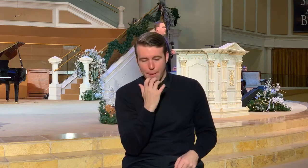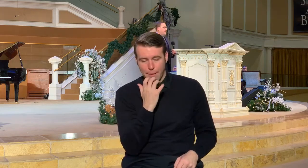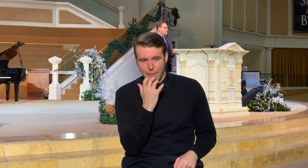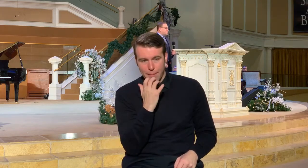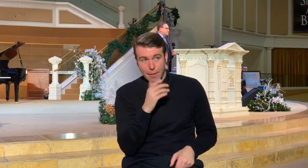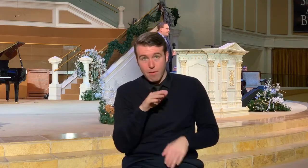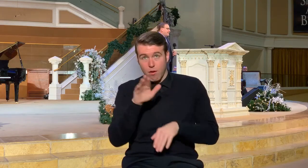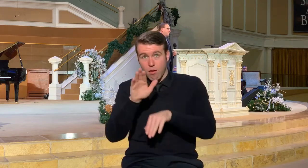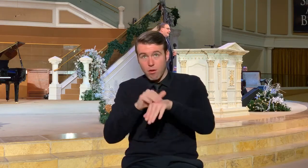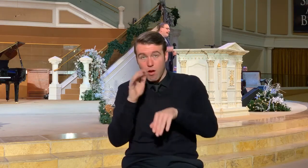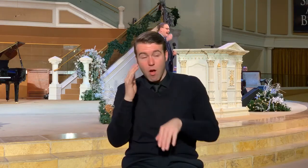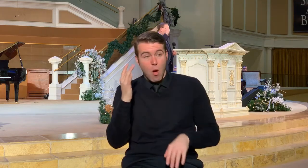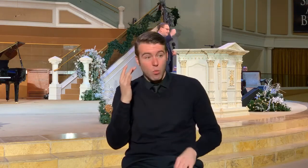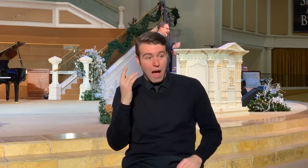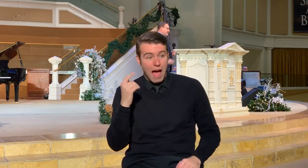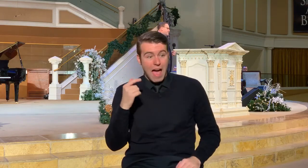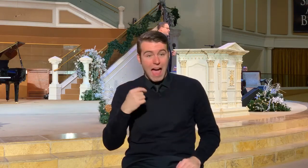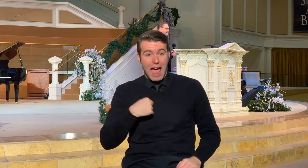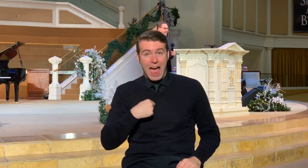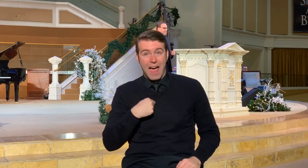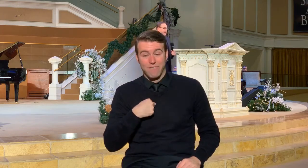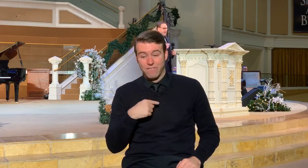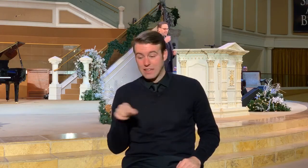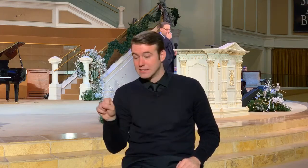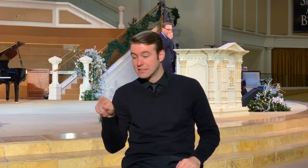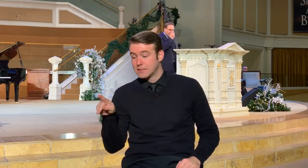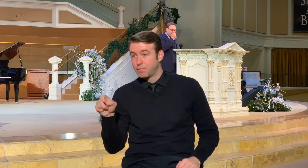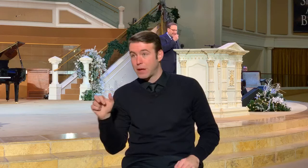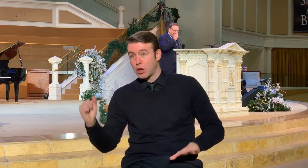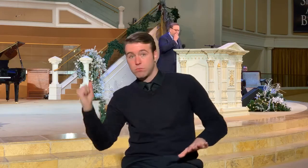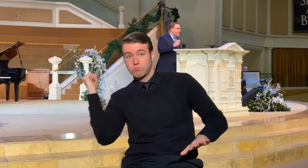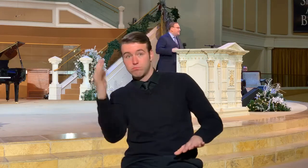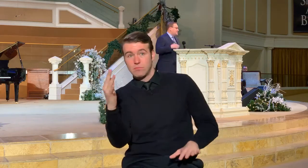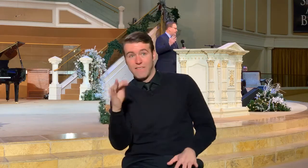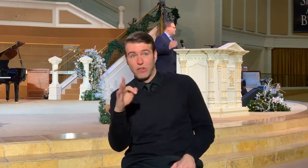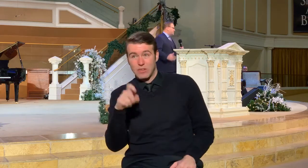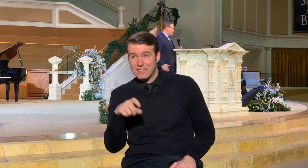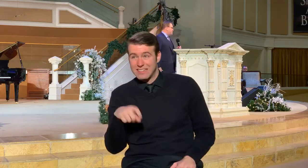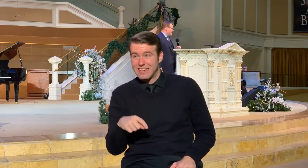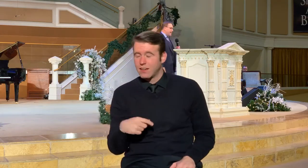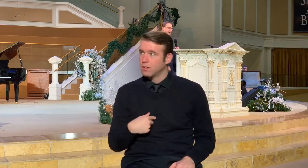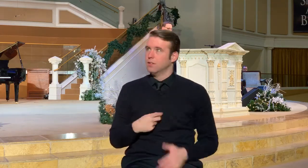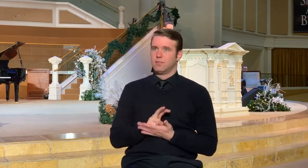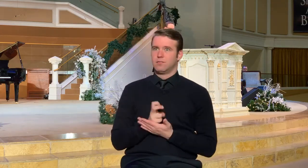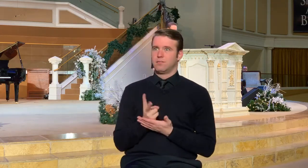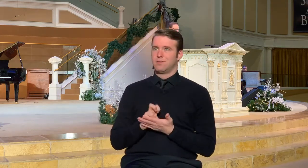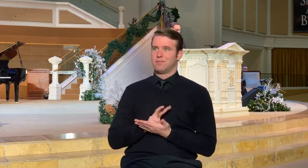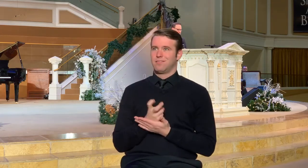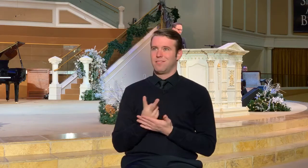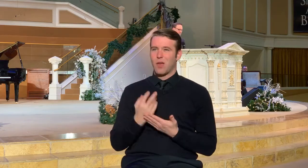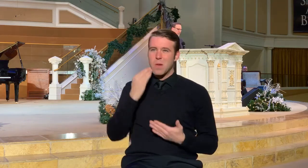walkie-talkie. There's a spear outside of the tent if you need it. And well, that just helps you sleep at night.